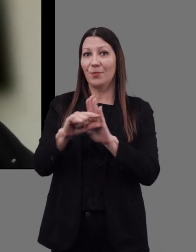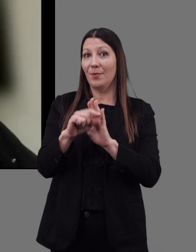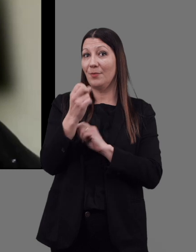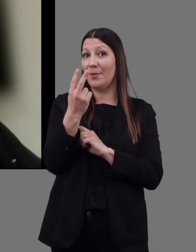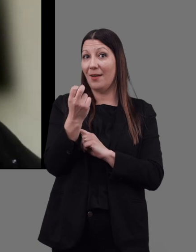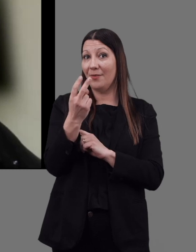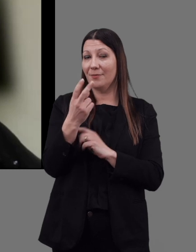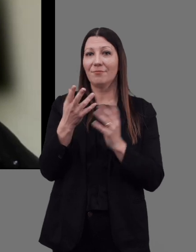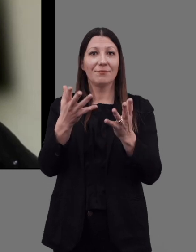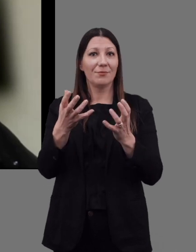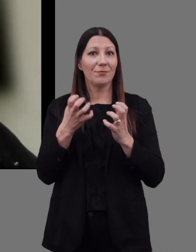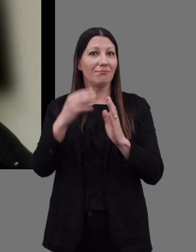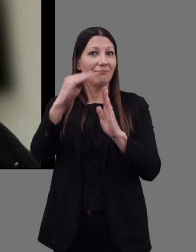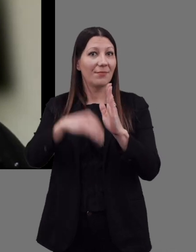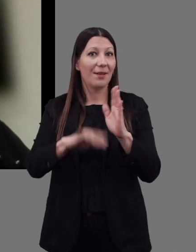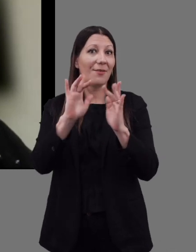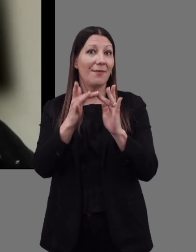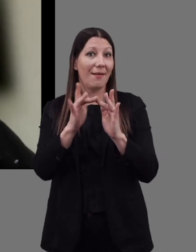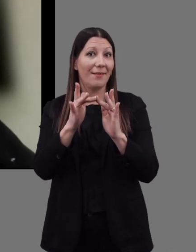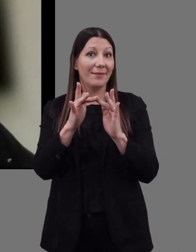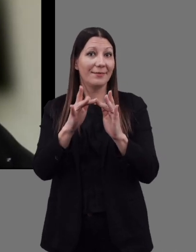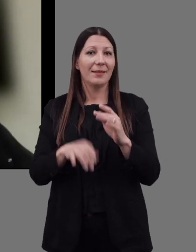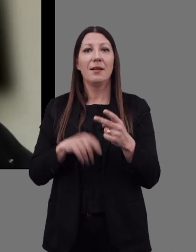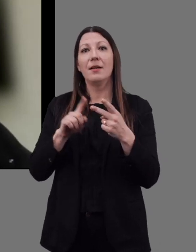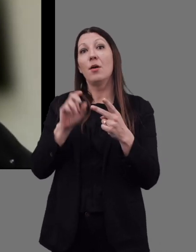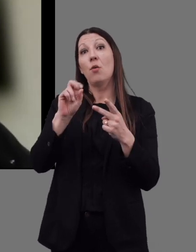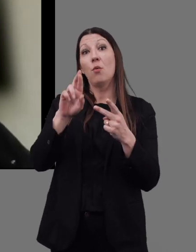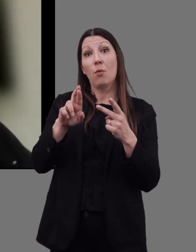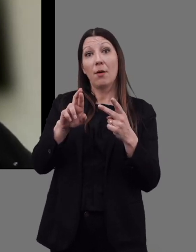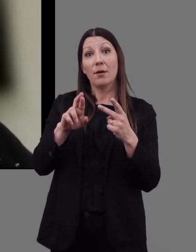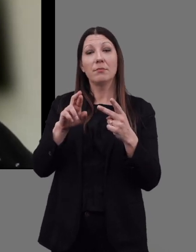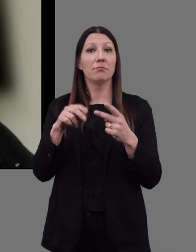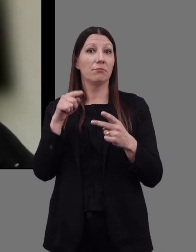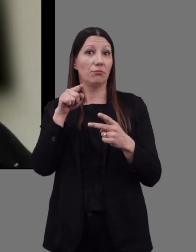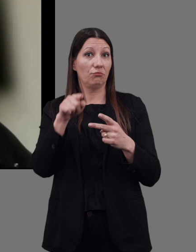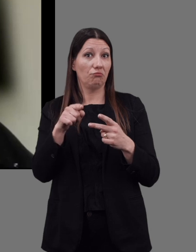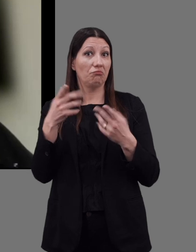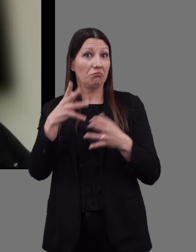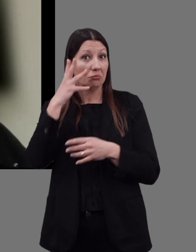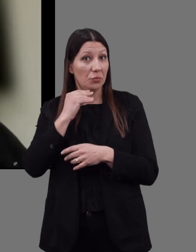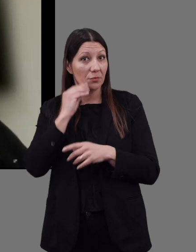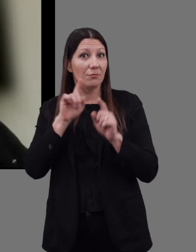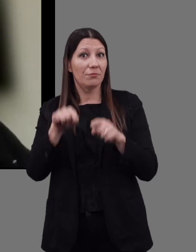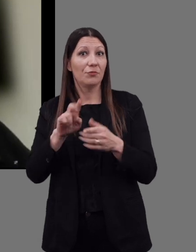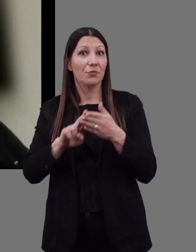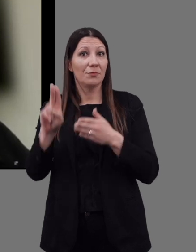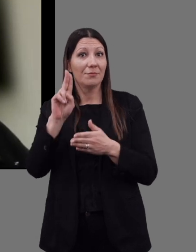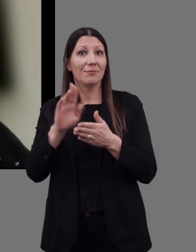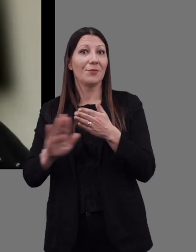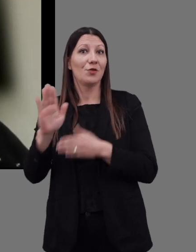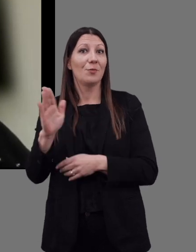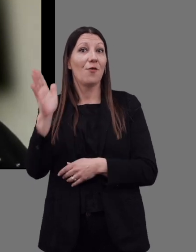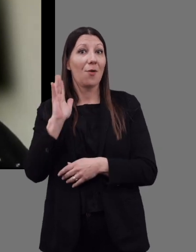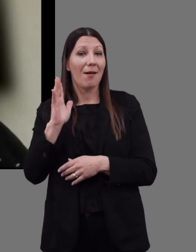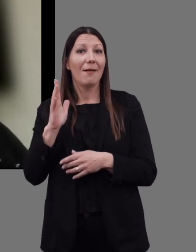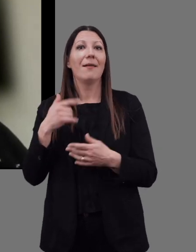currently wanting to submit an application? Or are you a student who already has some post-secondary studies? So you can select from the